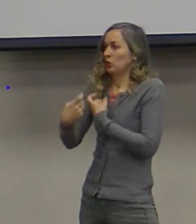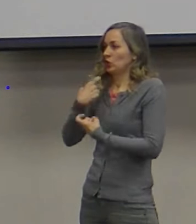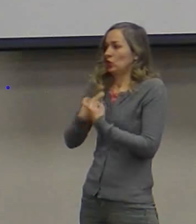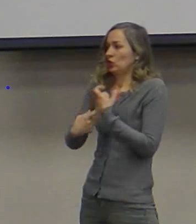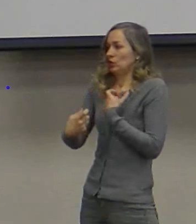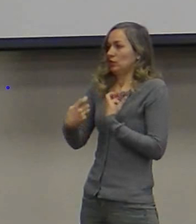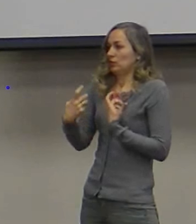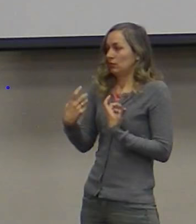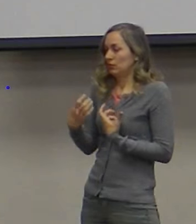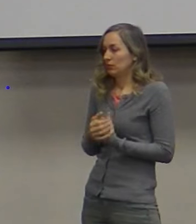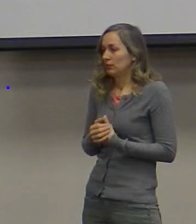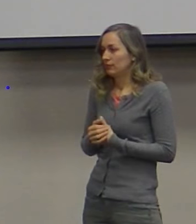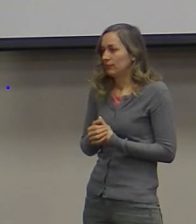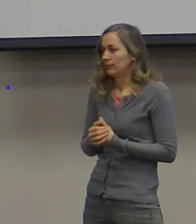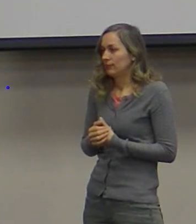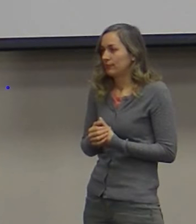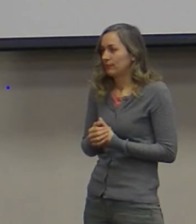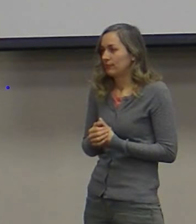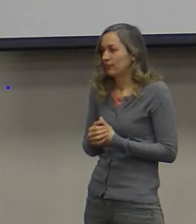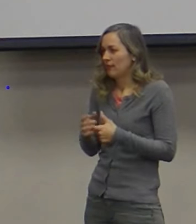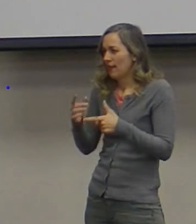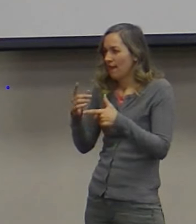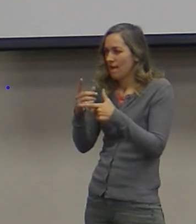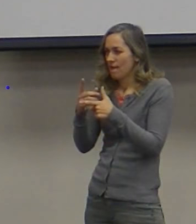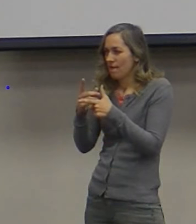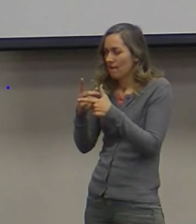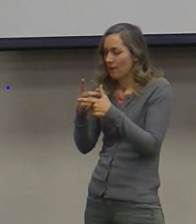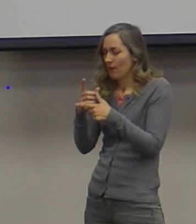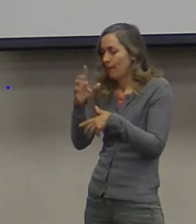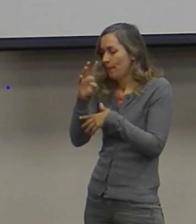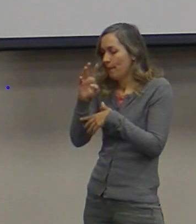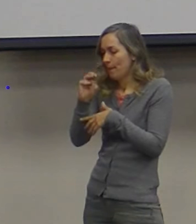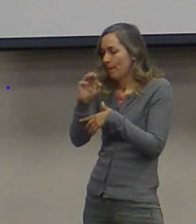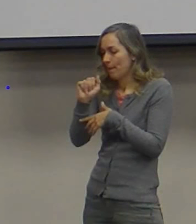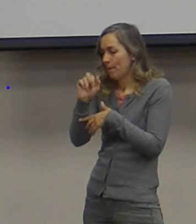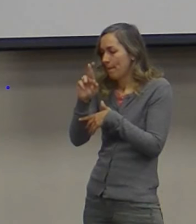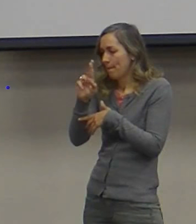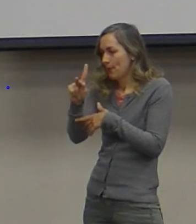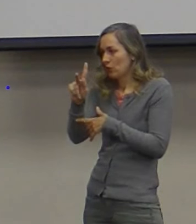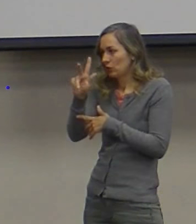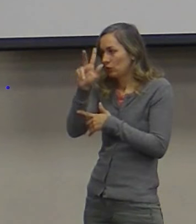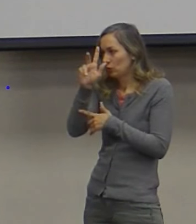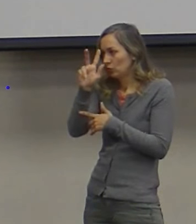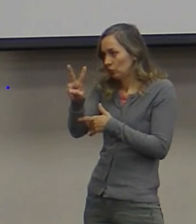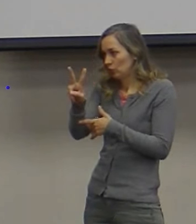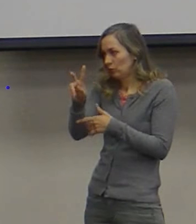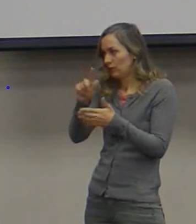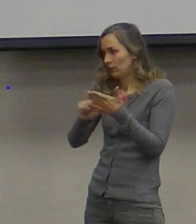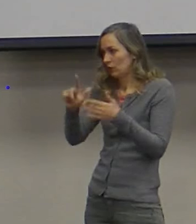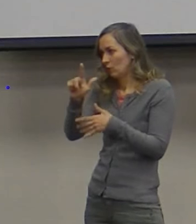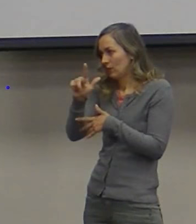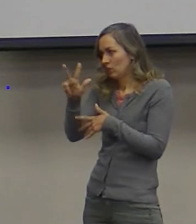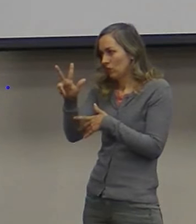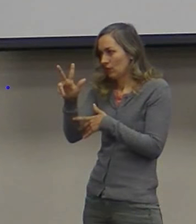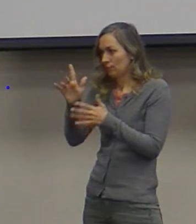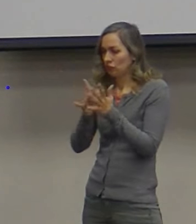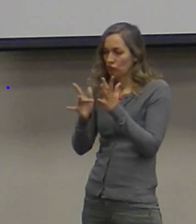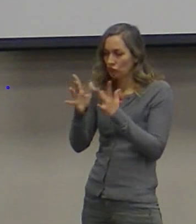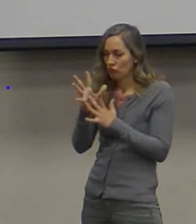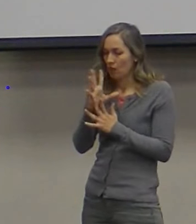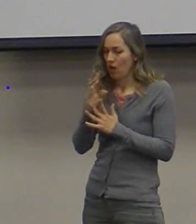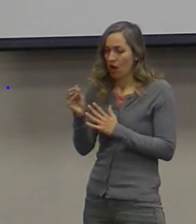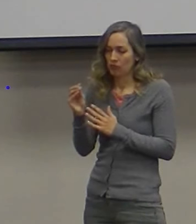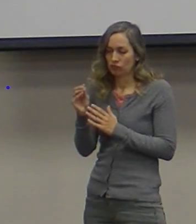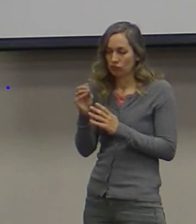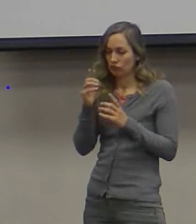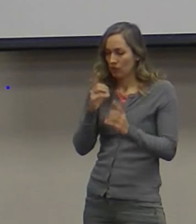Now, it was indirectly at first. In Mark 2, verse 23, the disciples and Jesus are walking through a field and they're picking